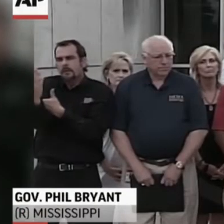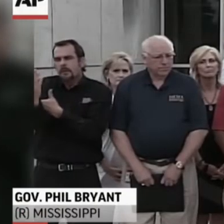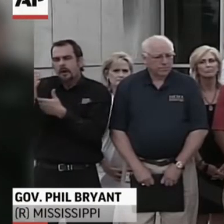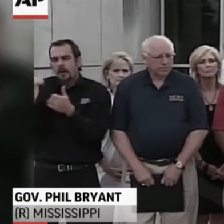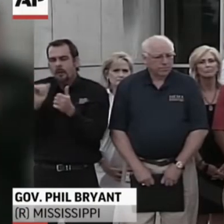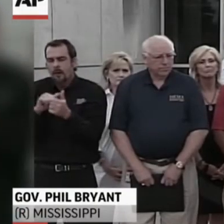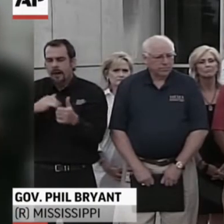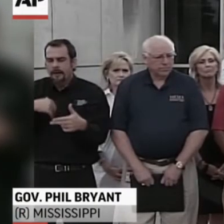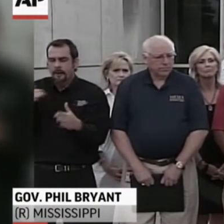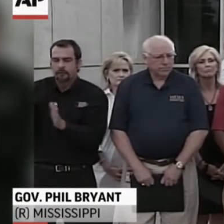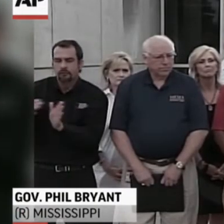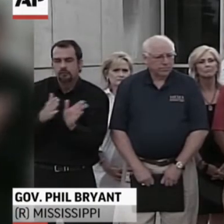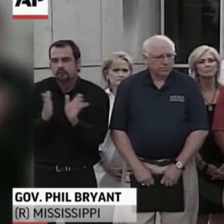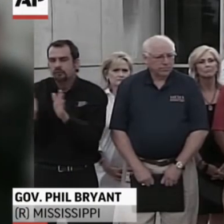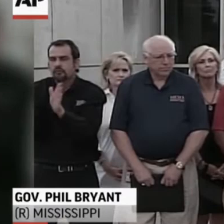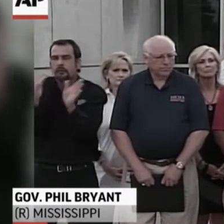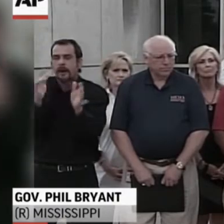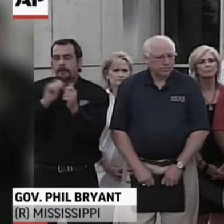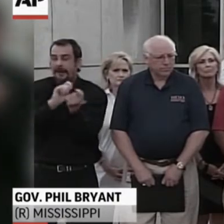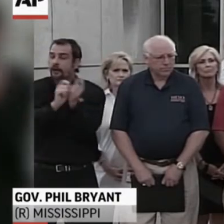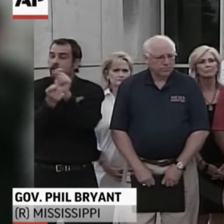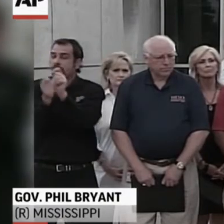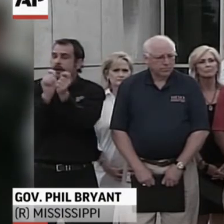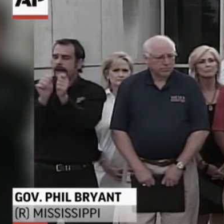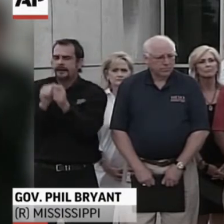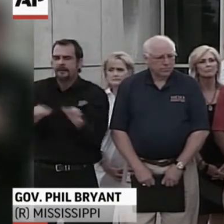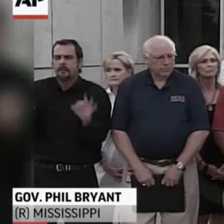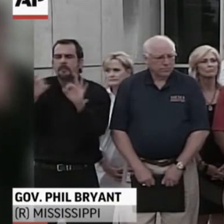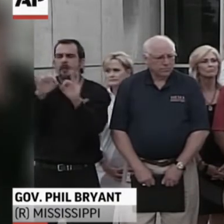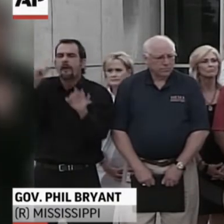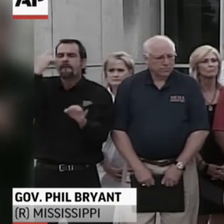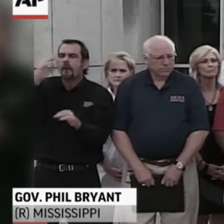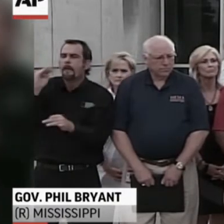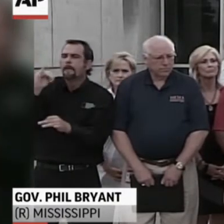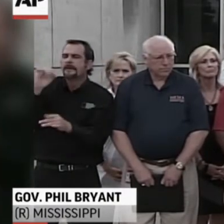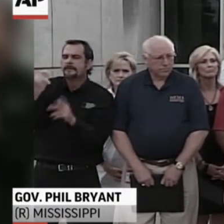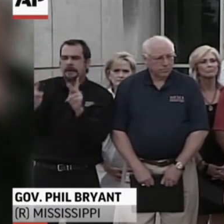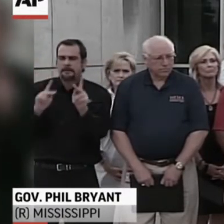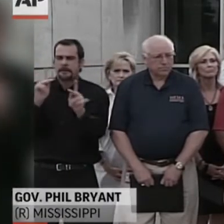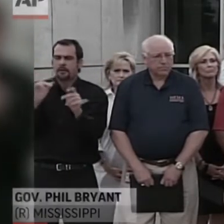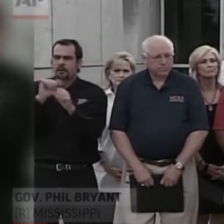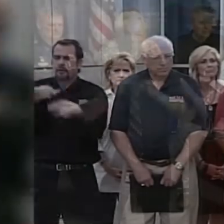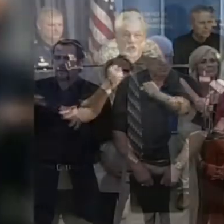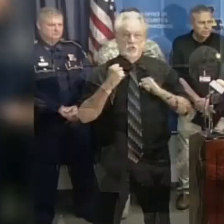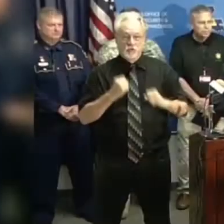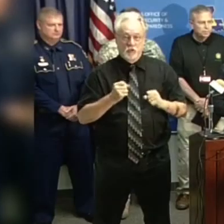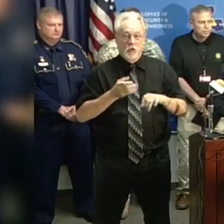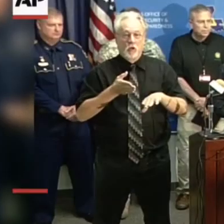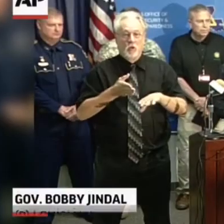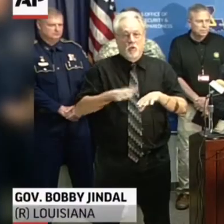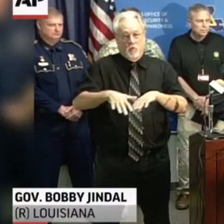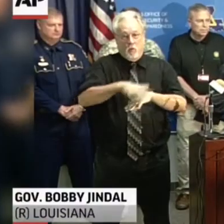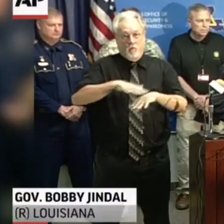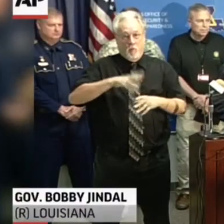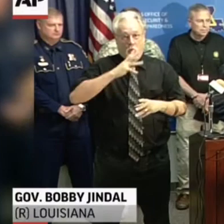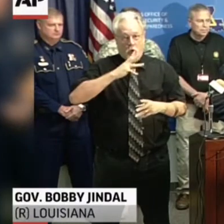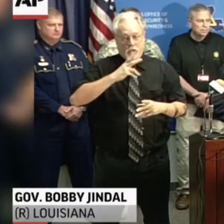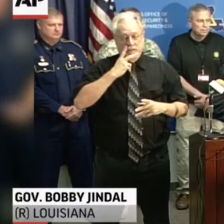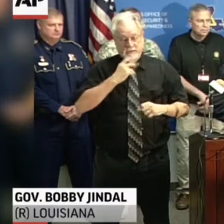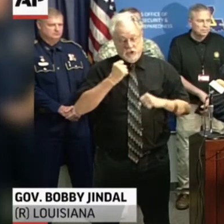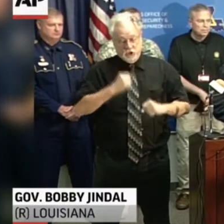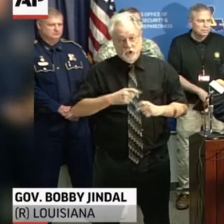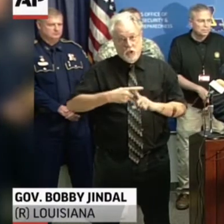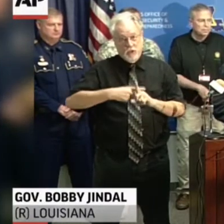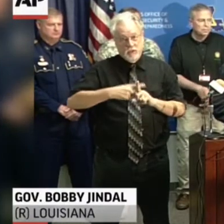of the storm may change, it is important for Mississippians to take this storm seriously. We see strong temperatures in the